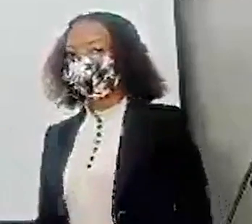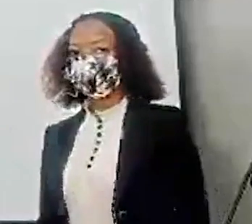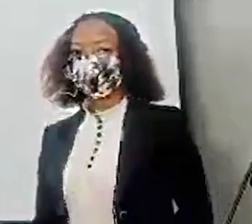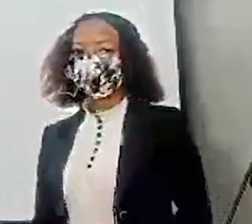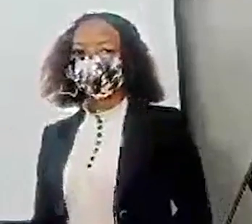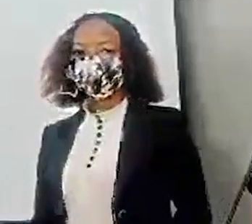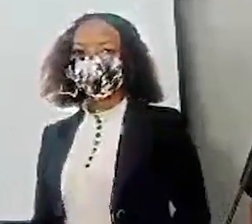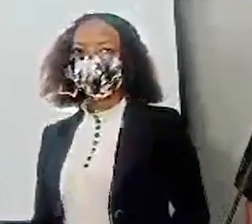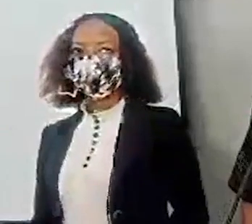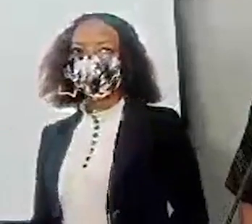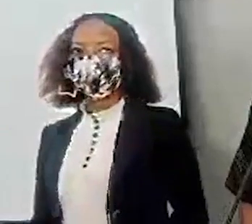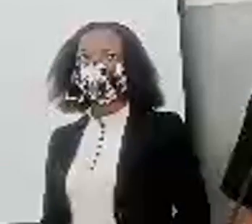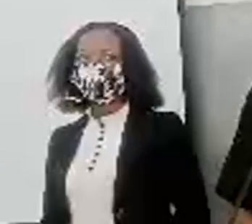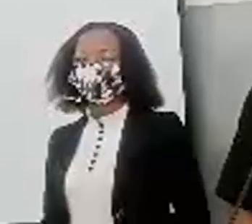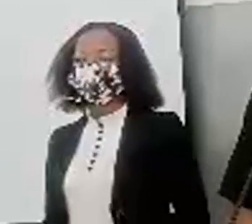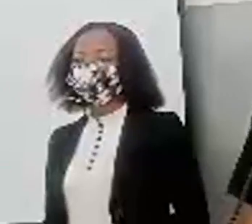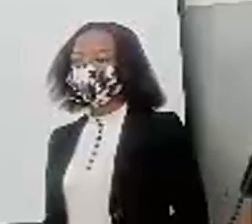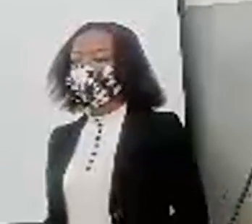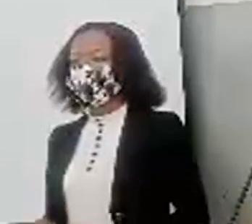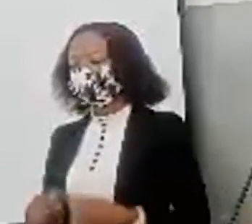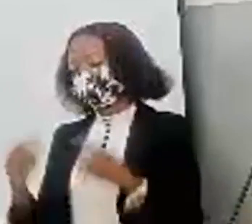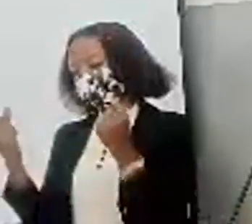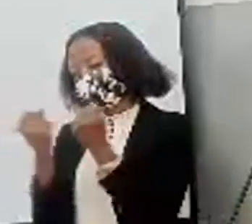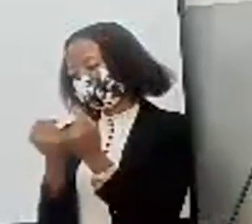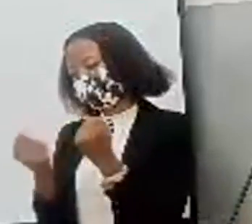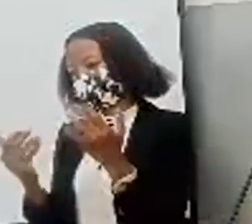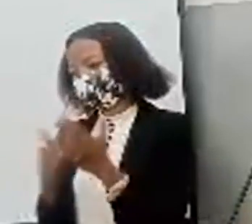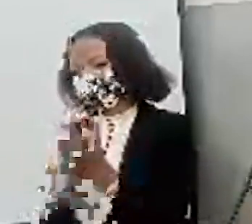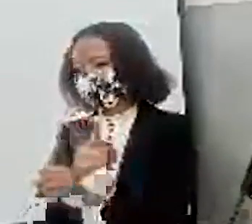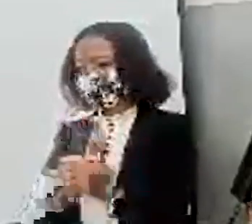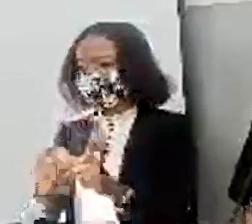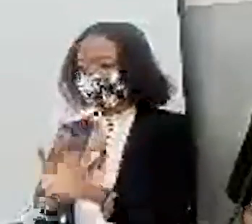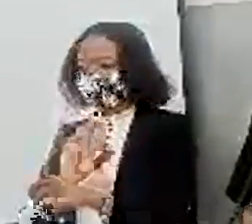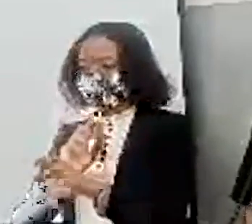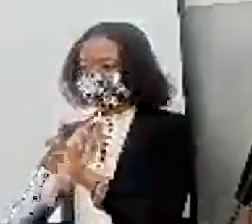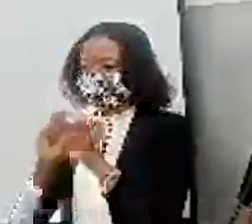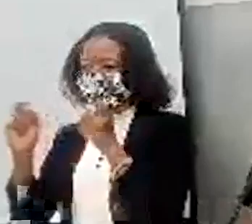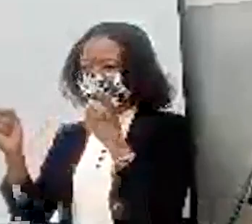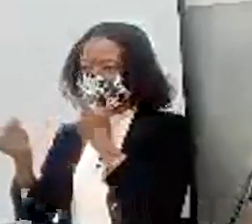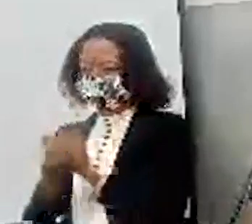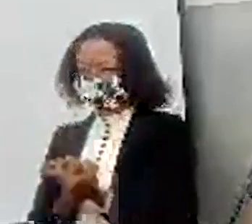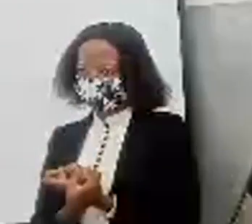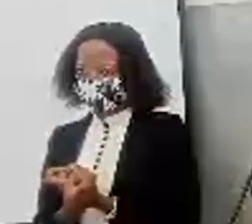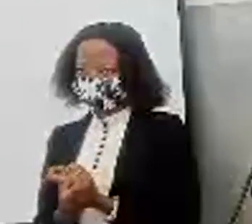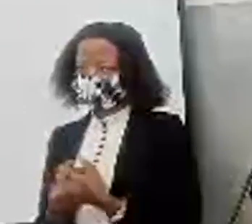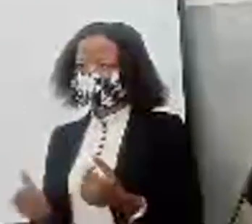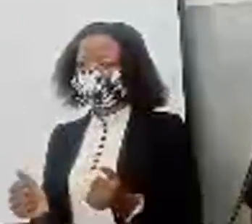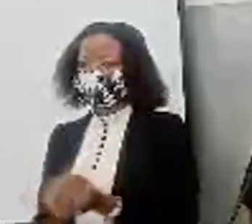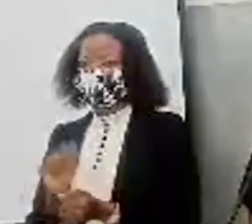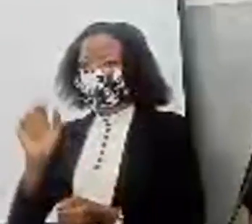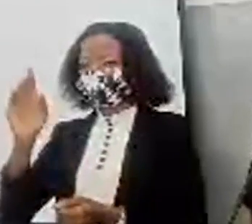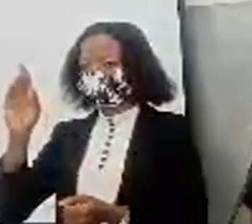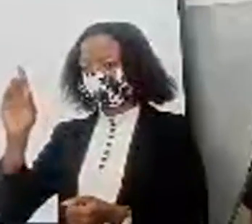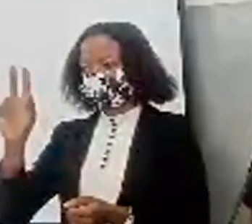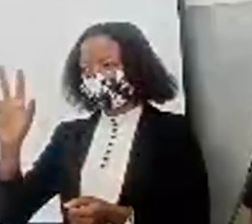The dynamics with respect to the fight against COVID-19 in Sierra Leone changed dramatically with the third wave.